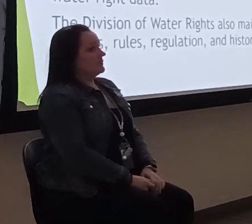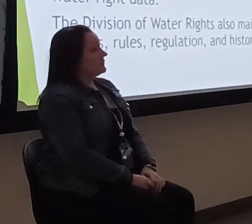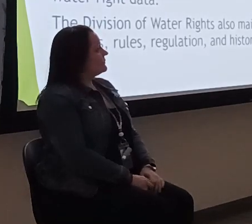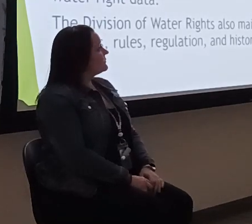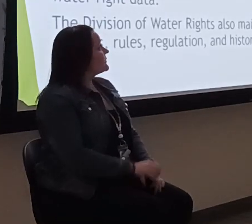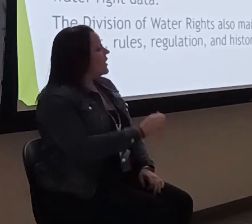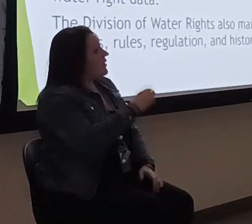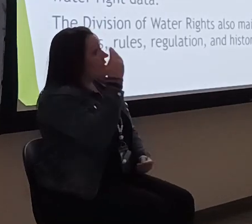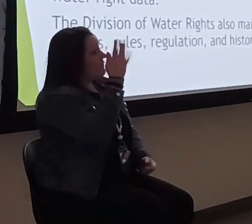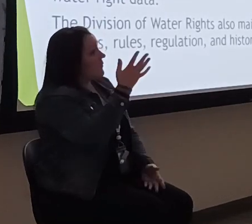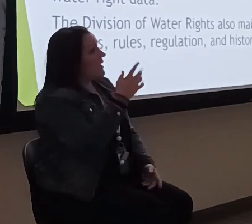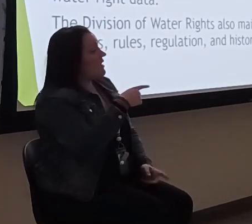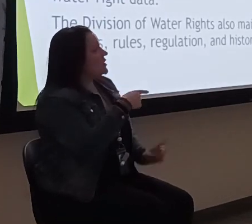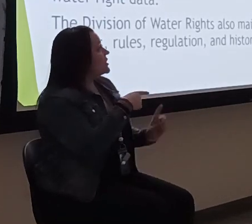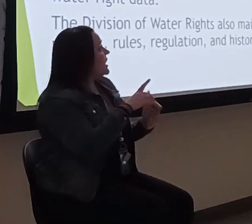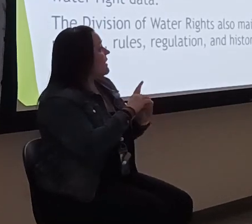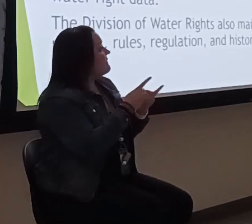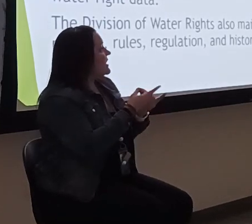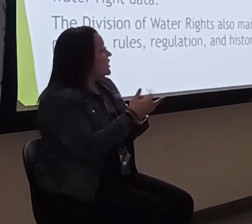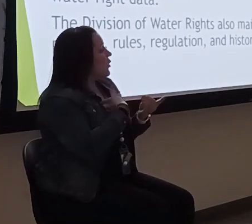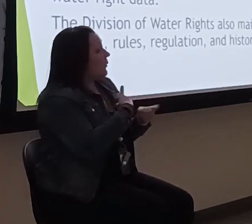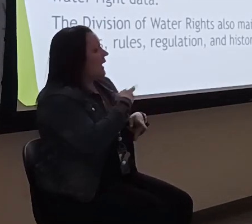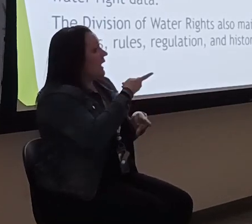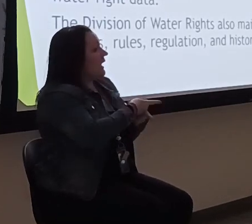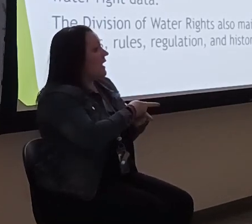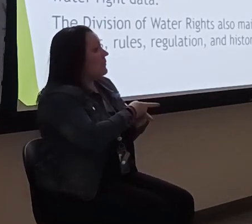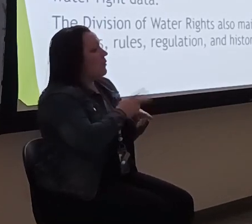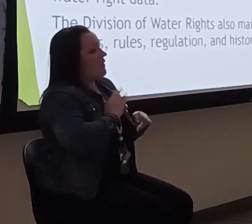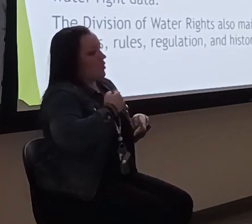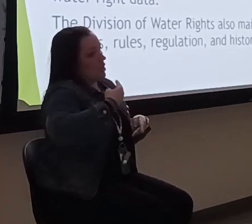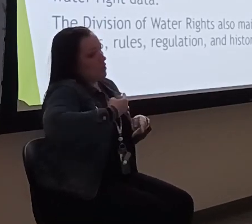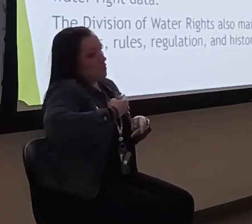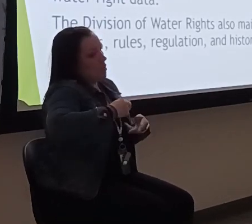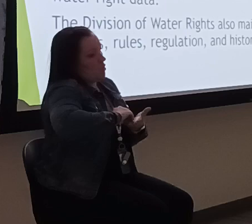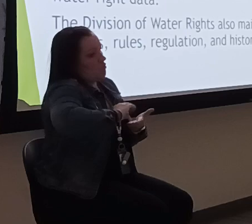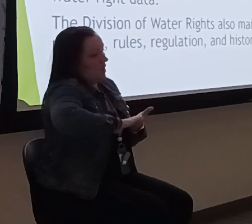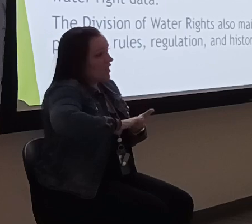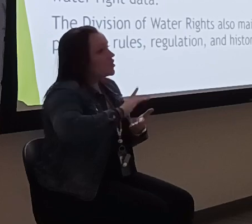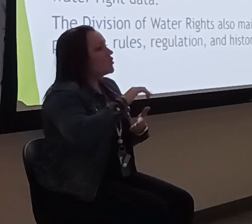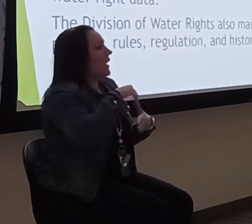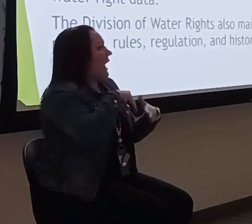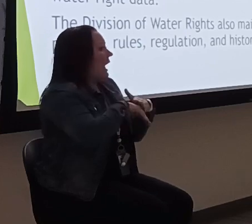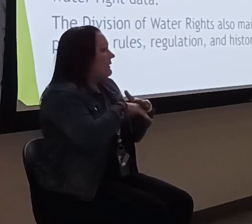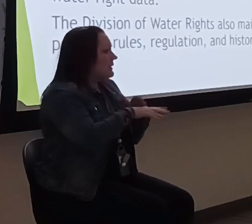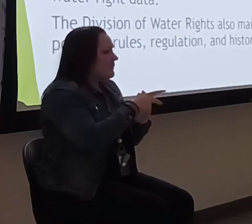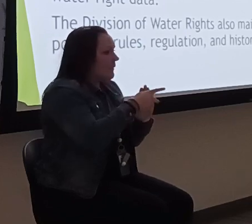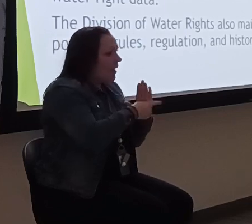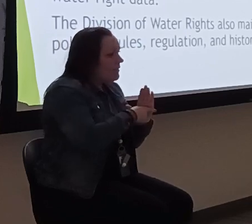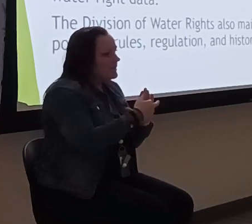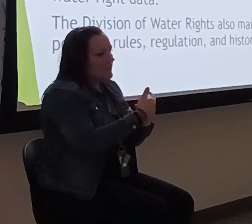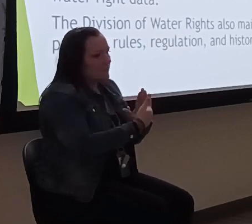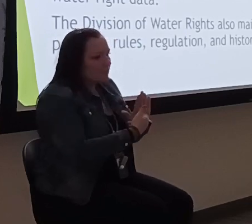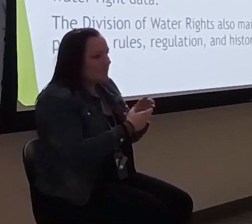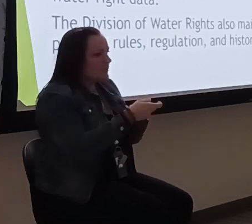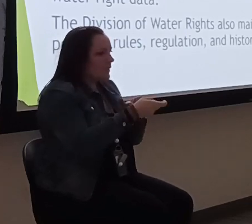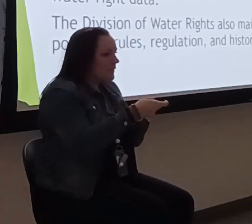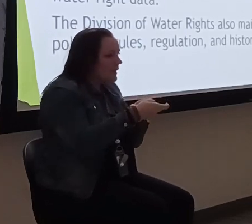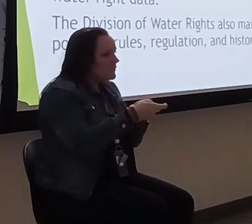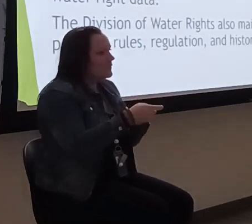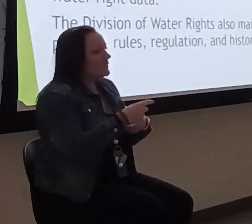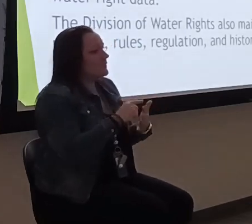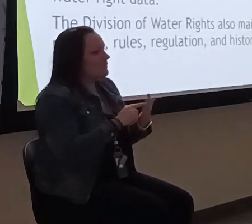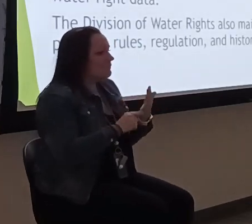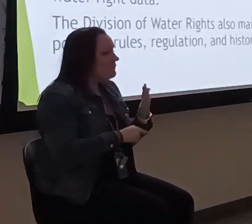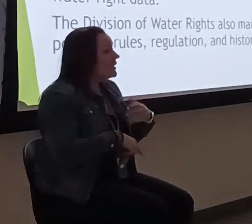The other information that the division keeps is we keep all our historical records. You can access our policies, our rules, our regulations,